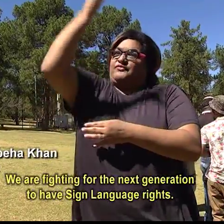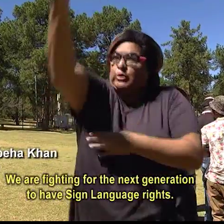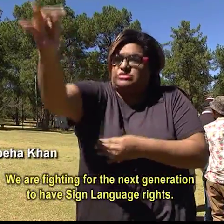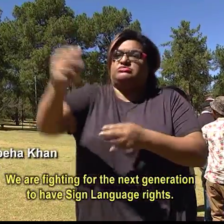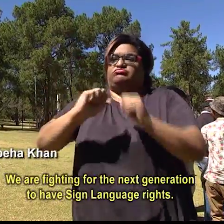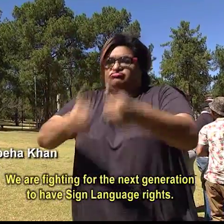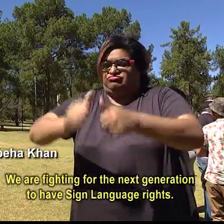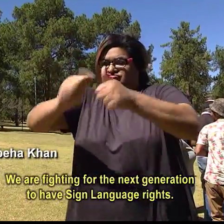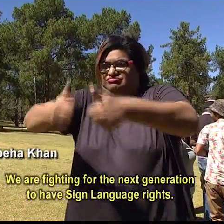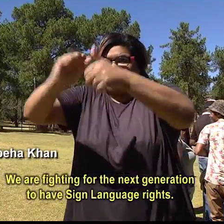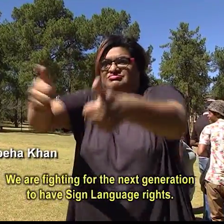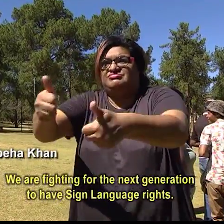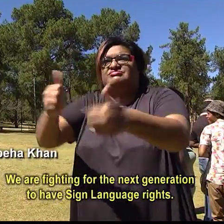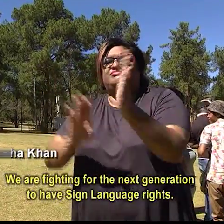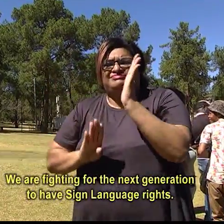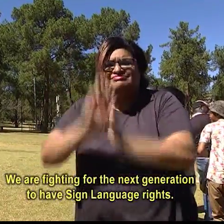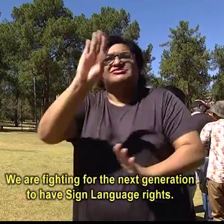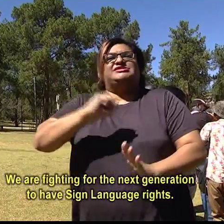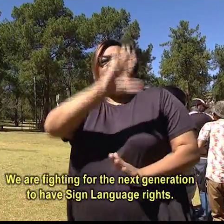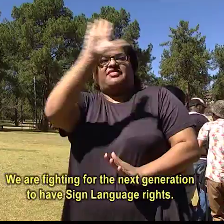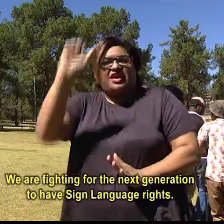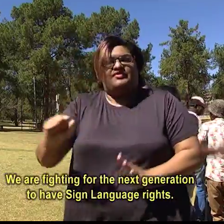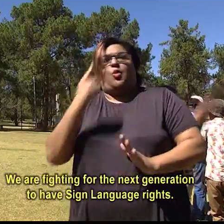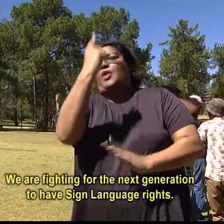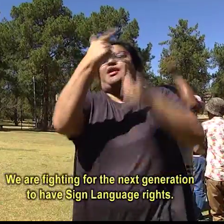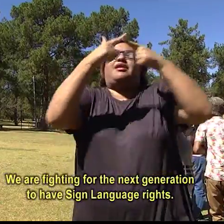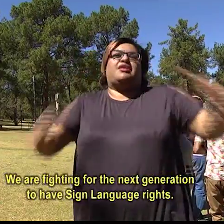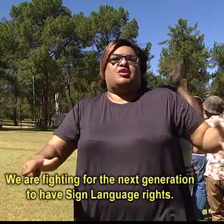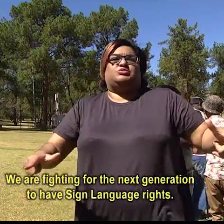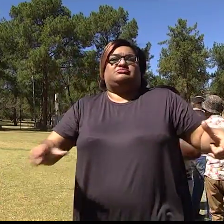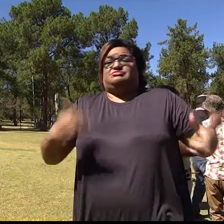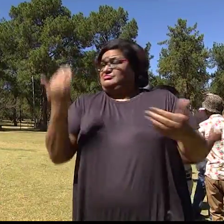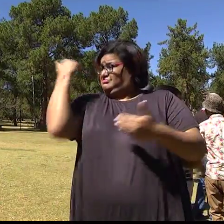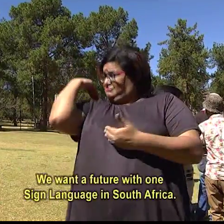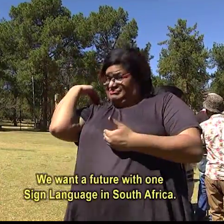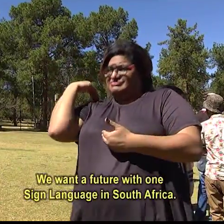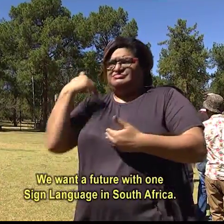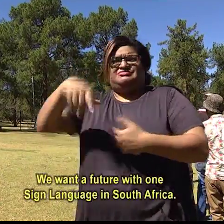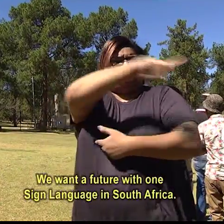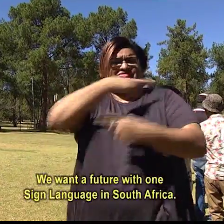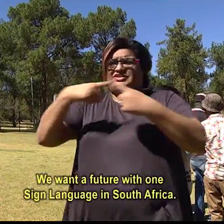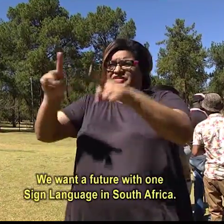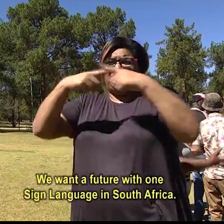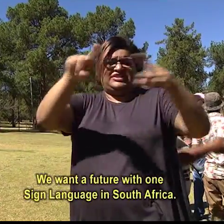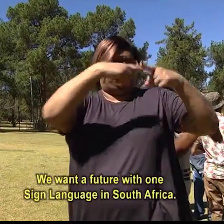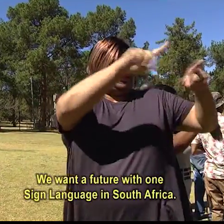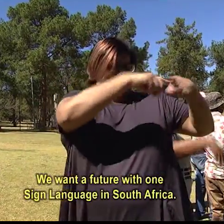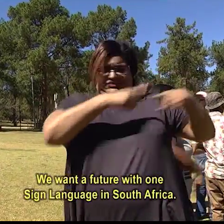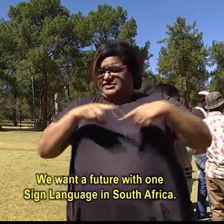rights. We want a future with one sign language in South